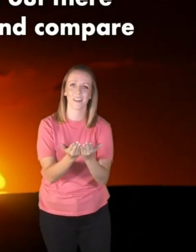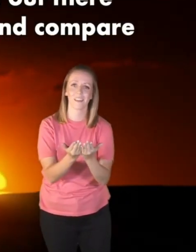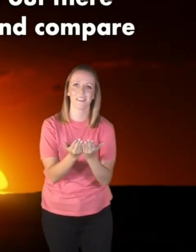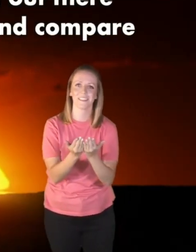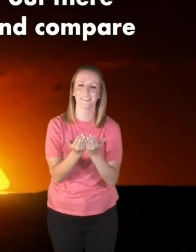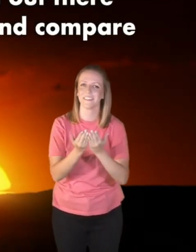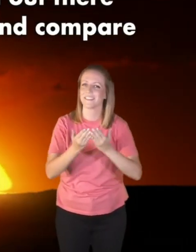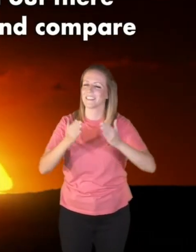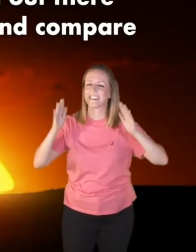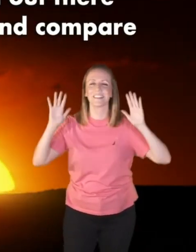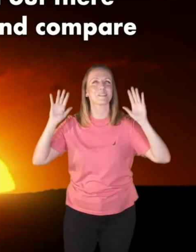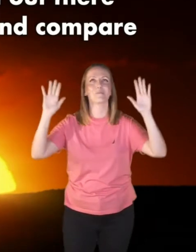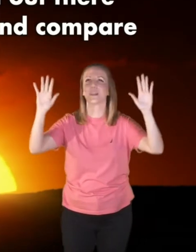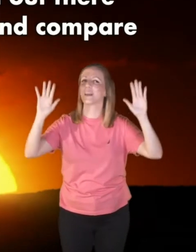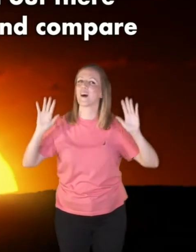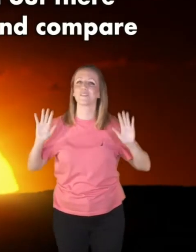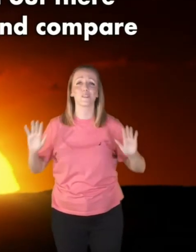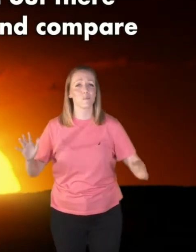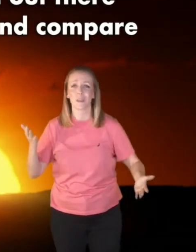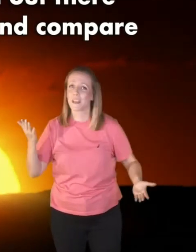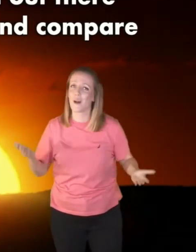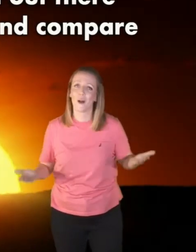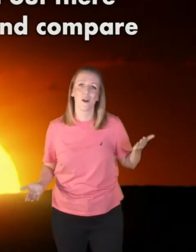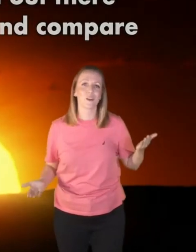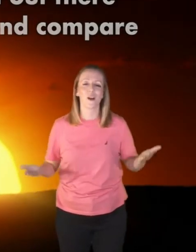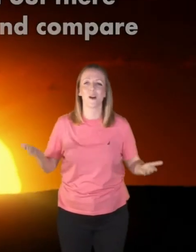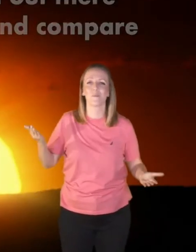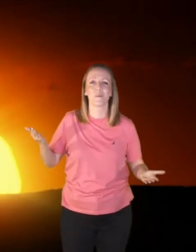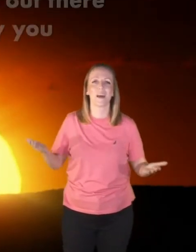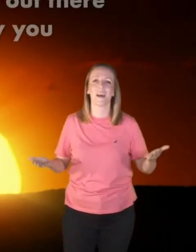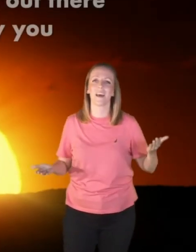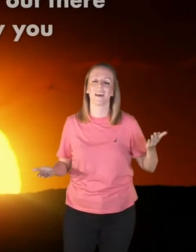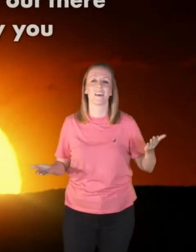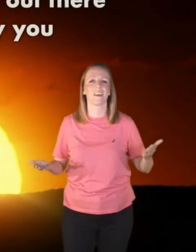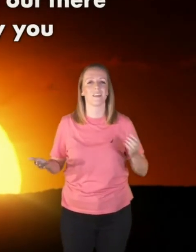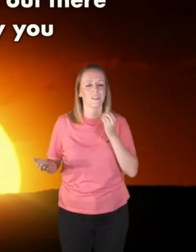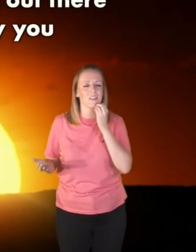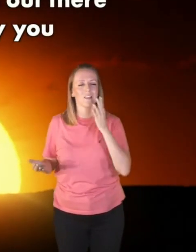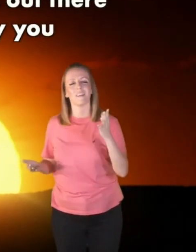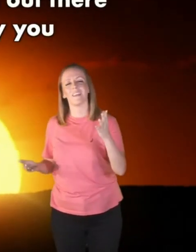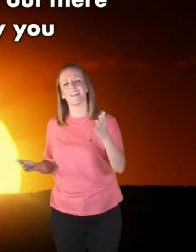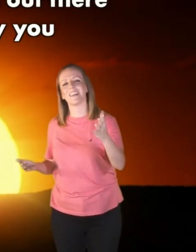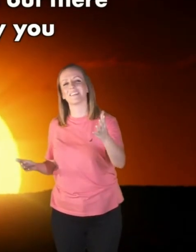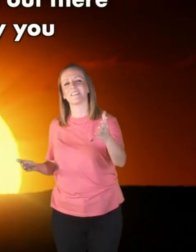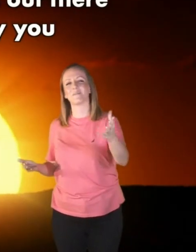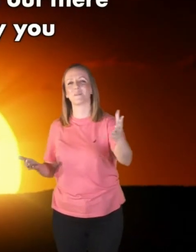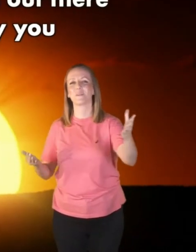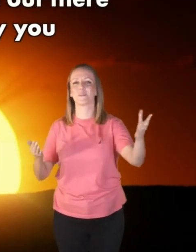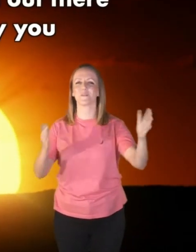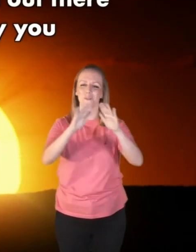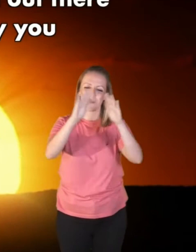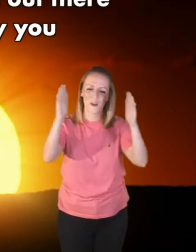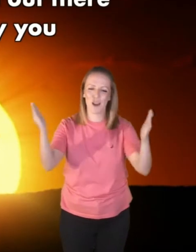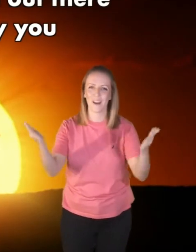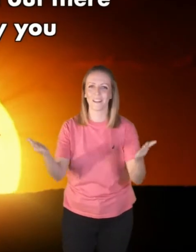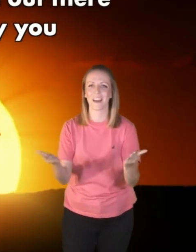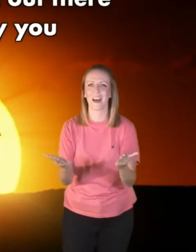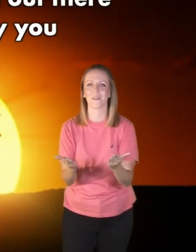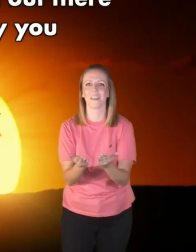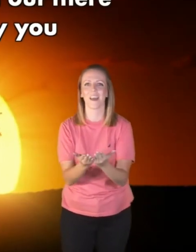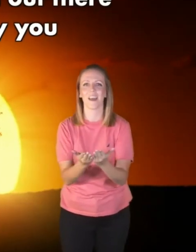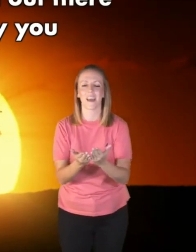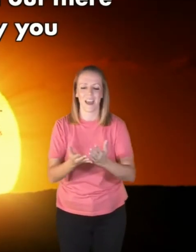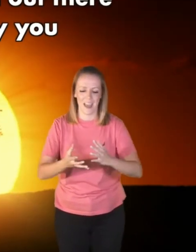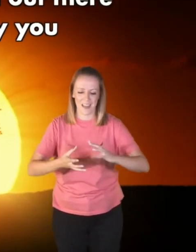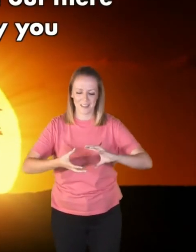there. Simply awesome beyond compare. It's a beautiful world